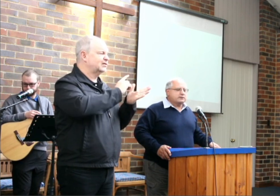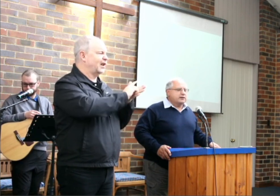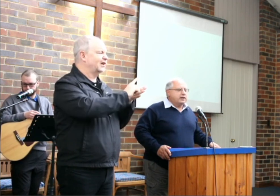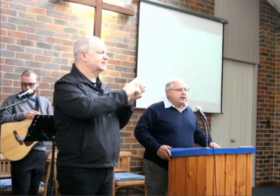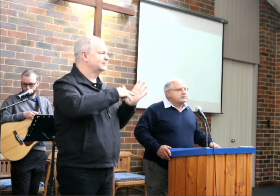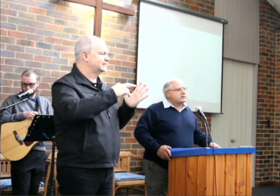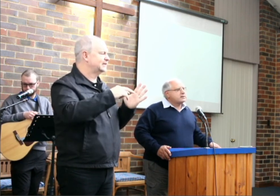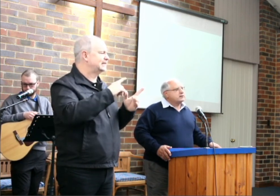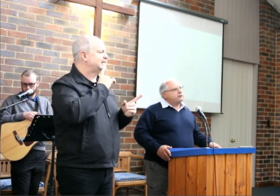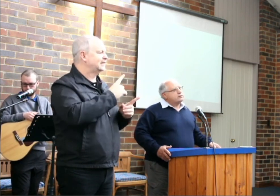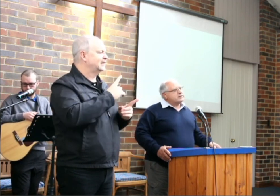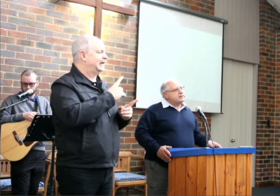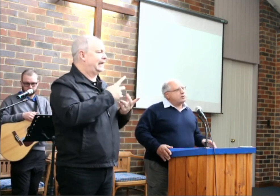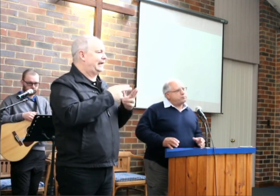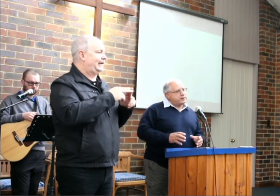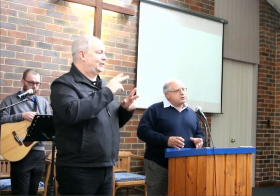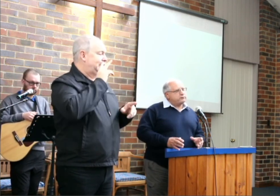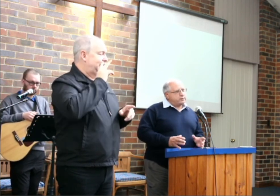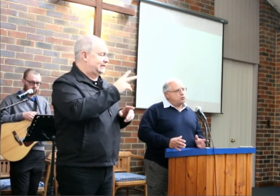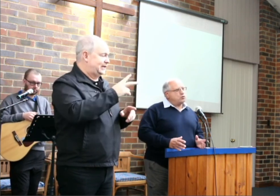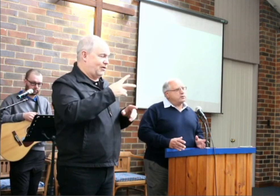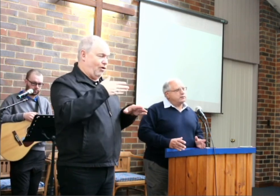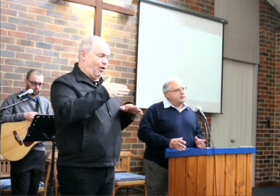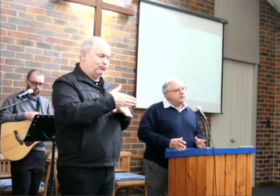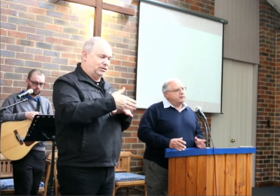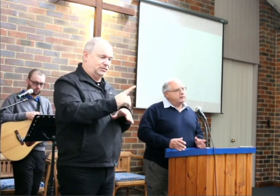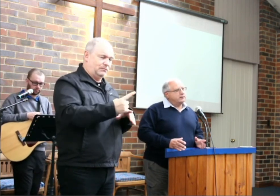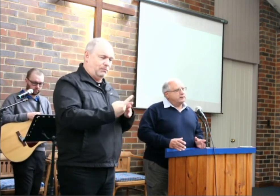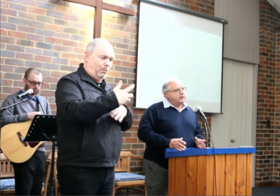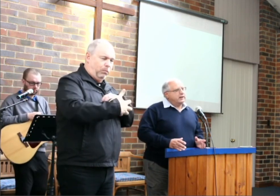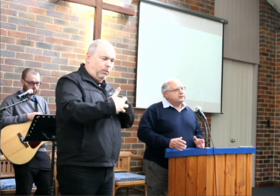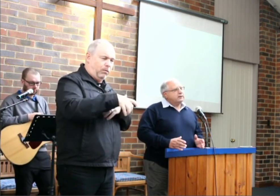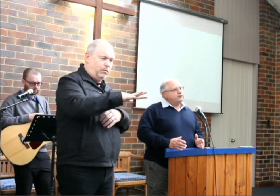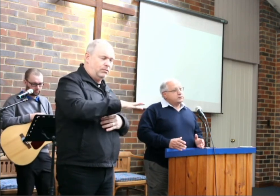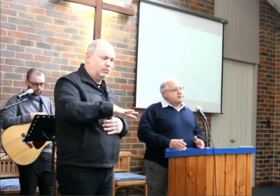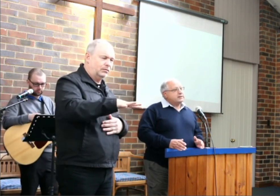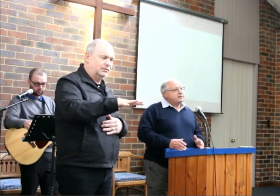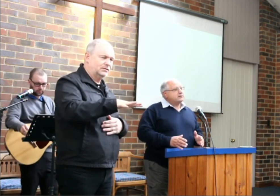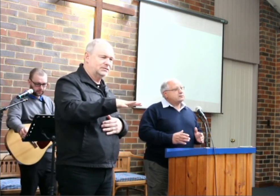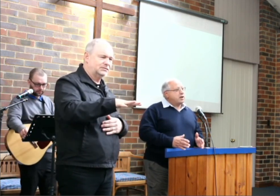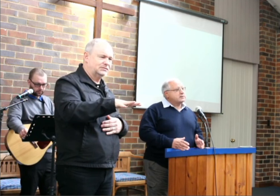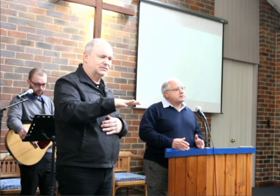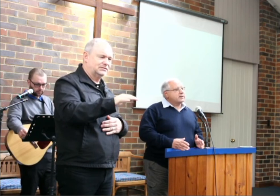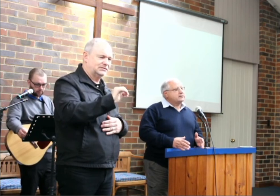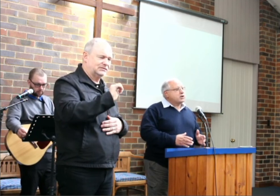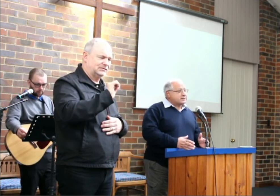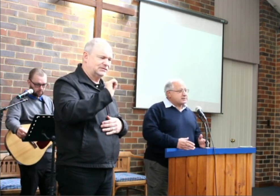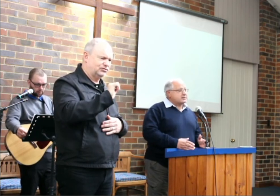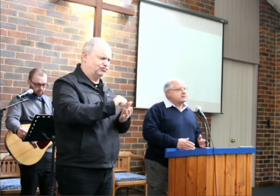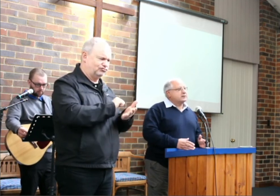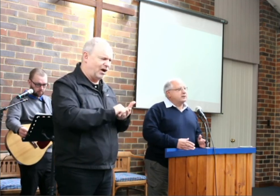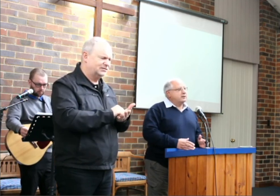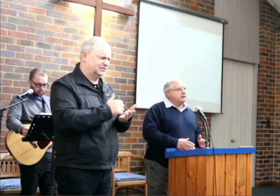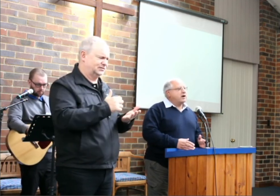on. It says that if you see the oppression of the poor, and if you see that rights and